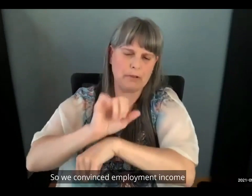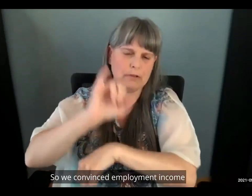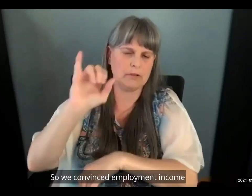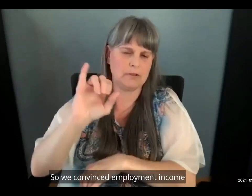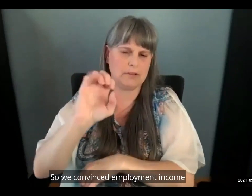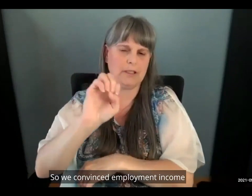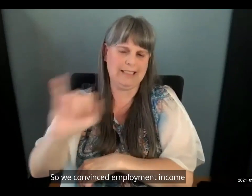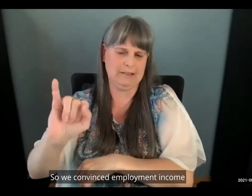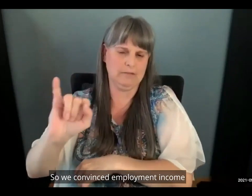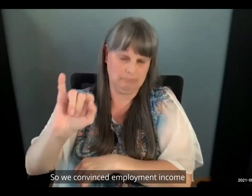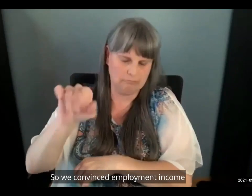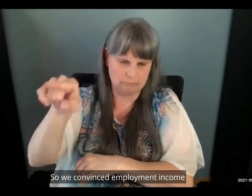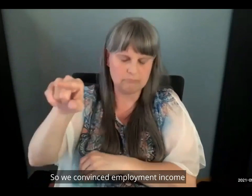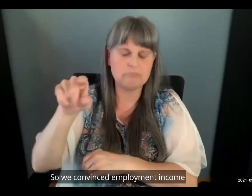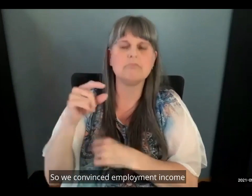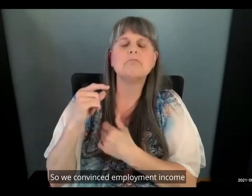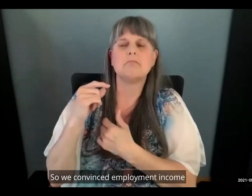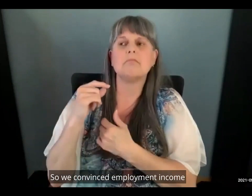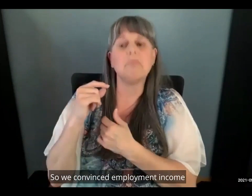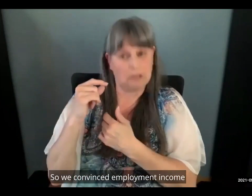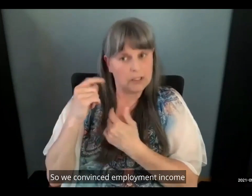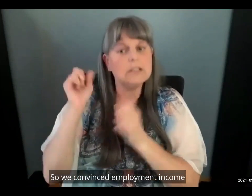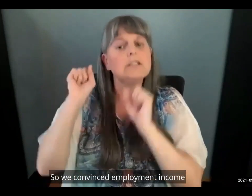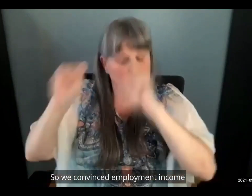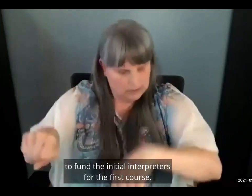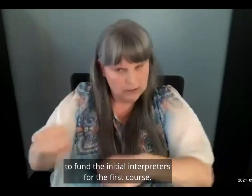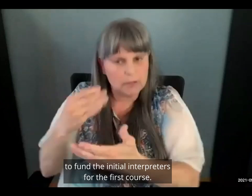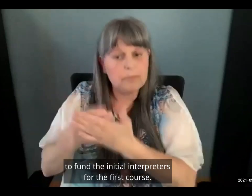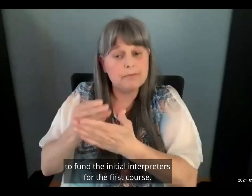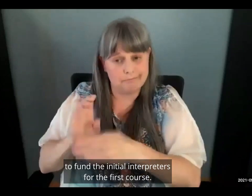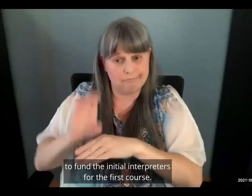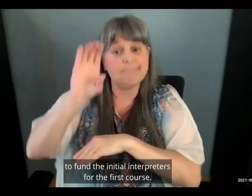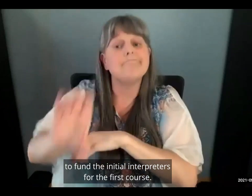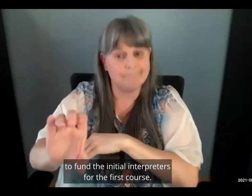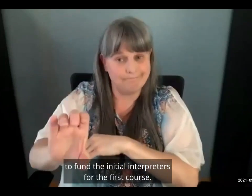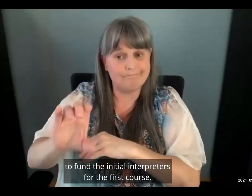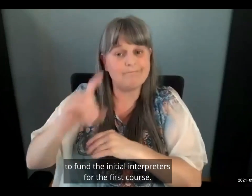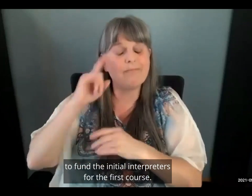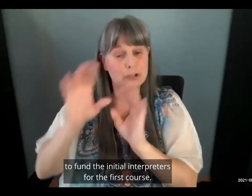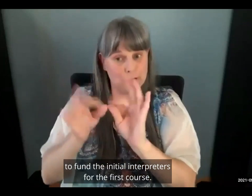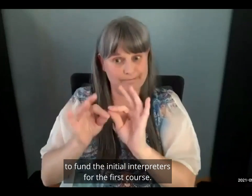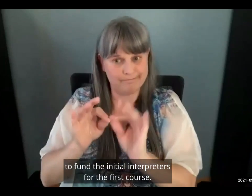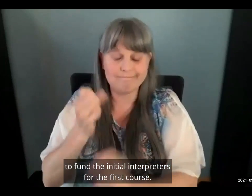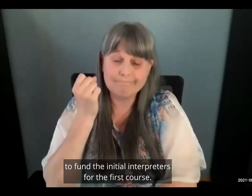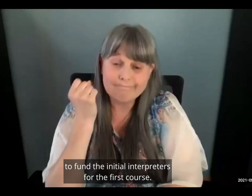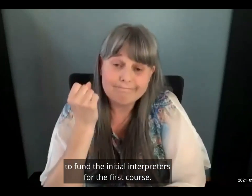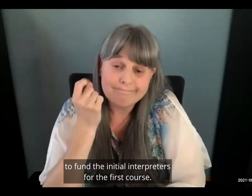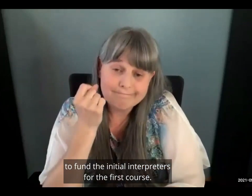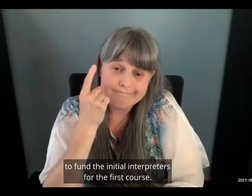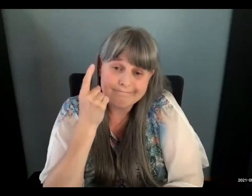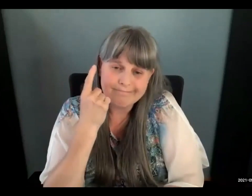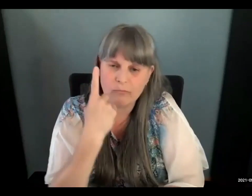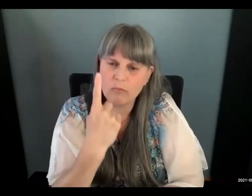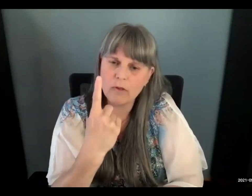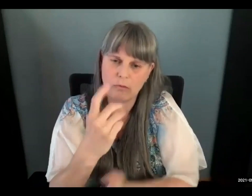issue. So we convinced employment income to fund the initial interpreters for the first